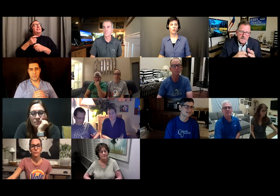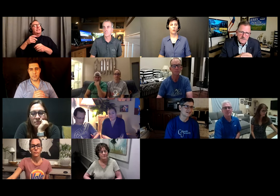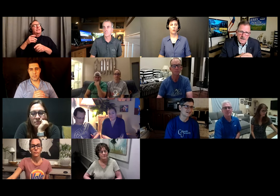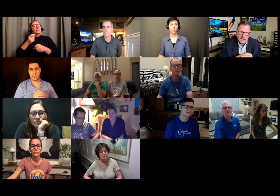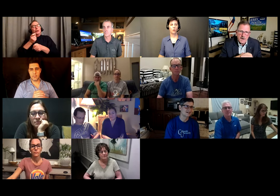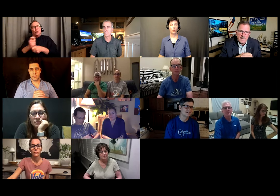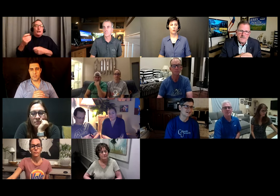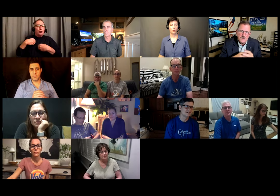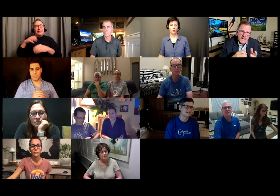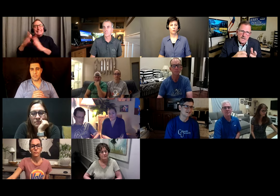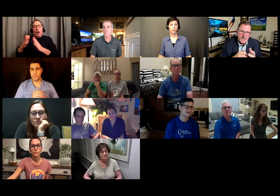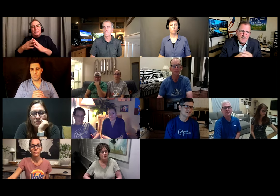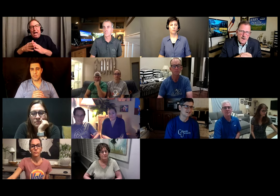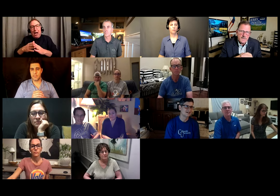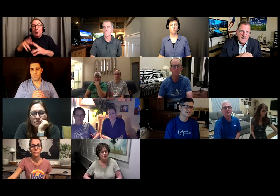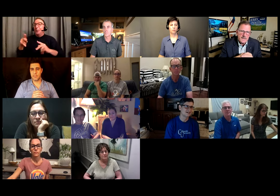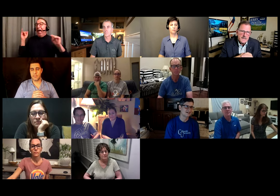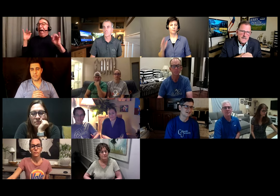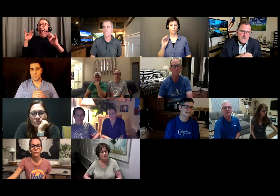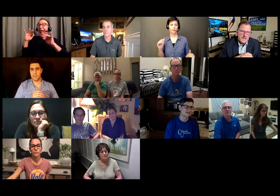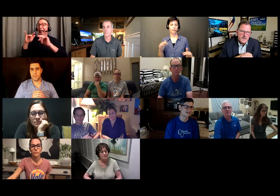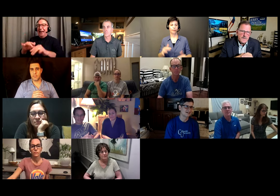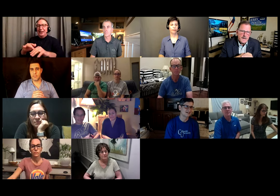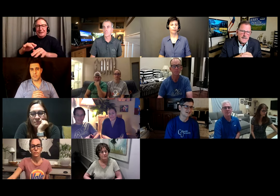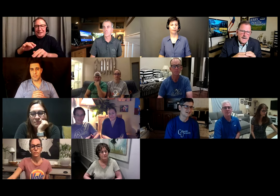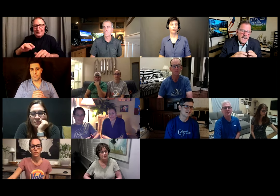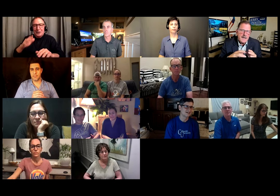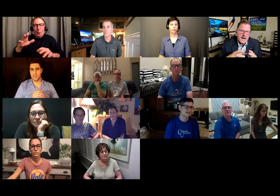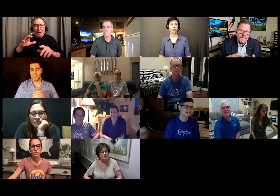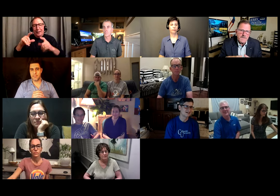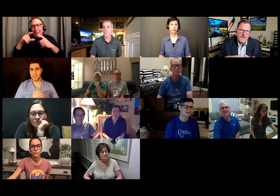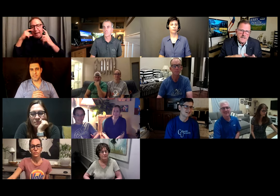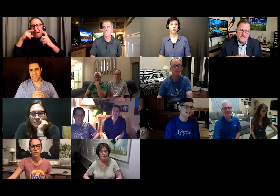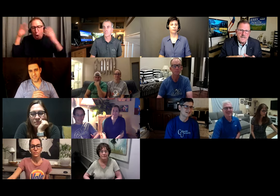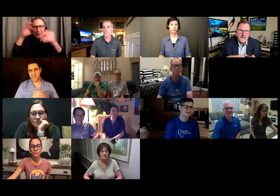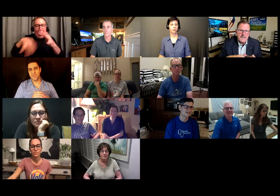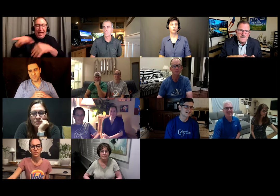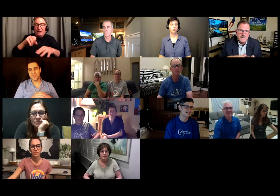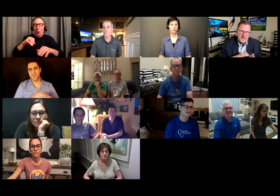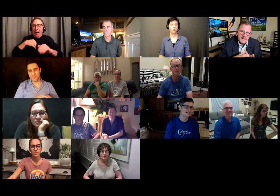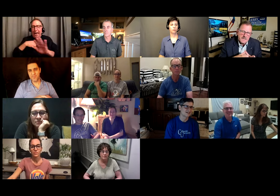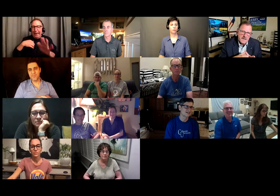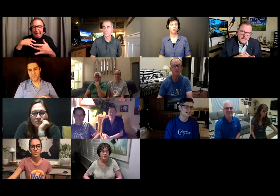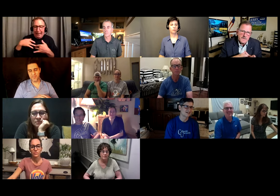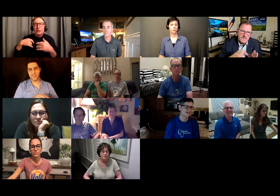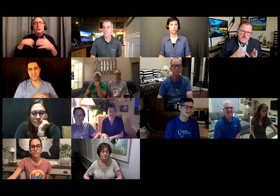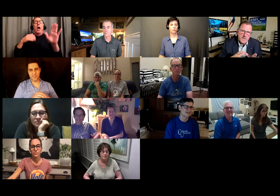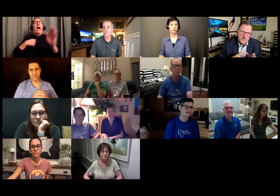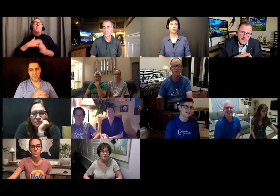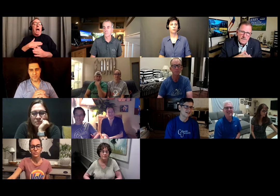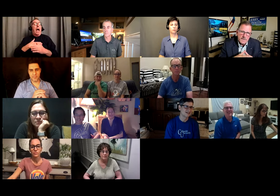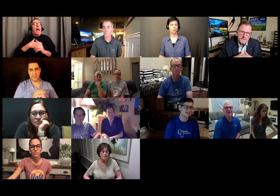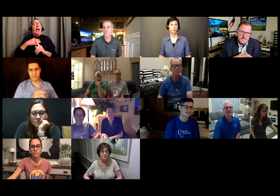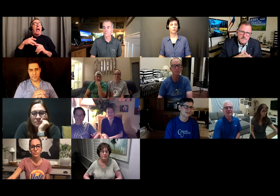know, everybody's not going to wear a mask or not going to wear it properly. And so I fall on the side of less government,